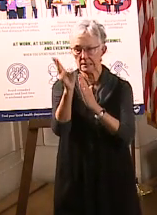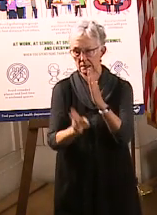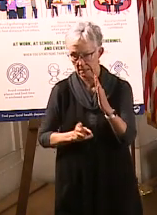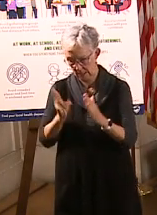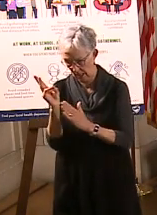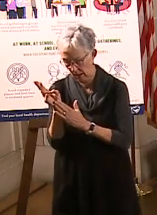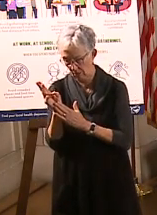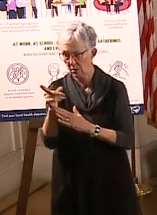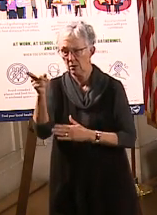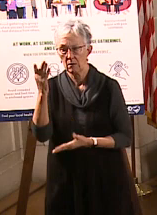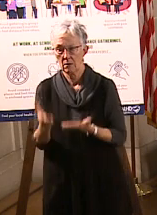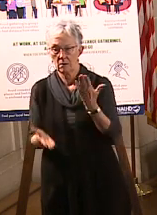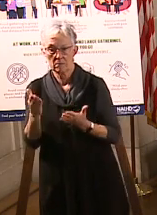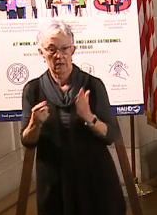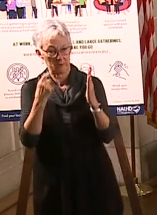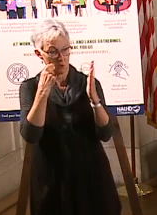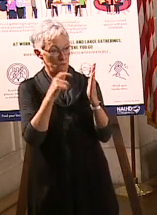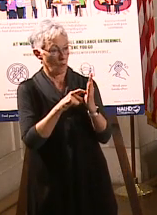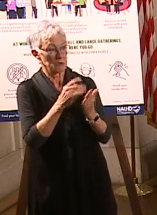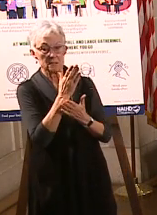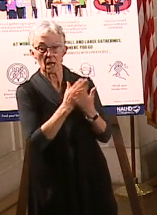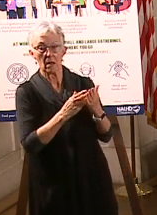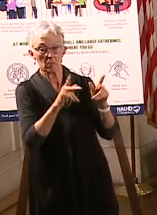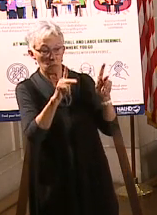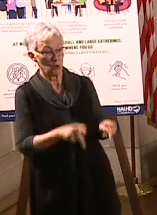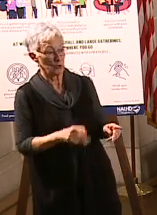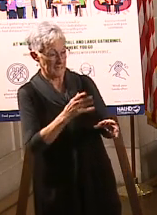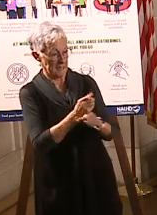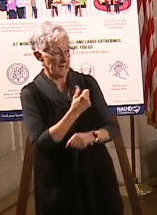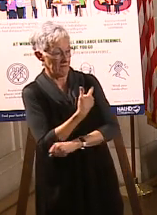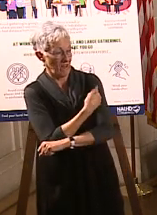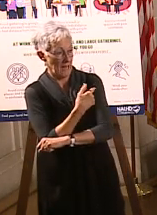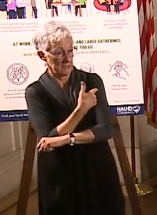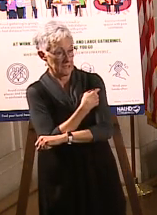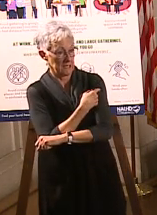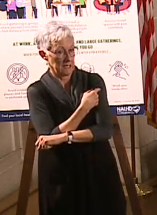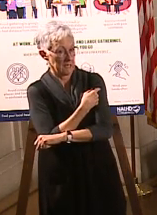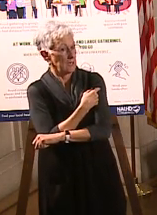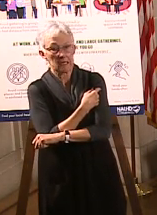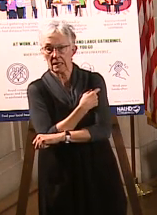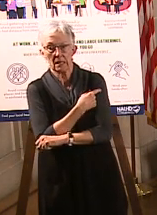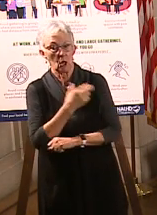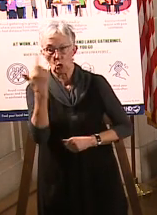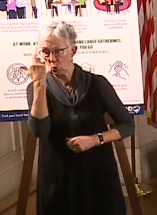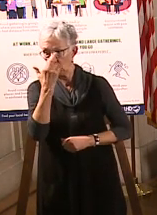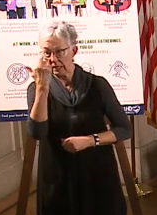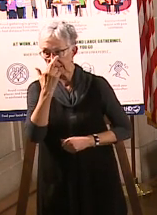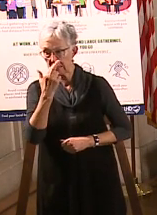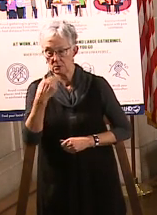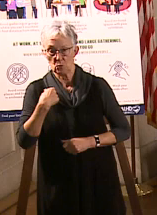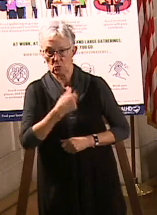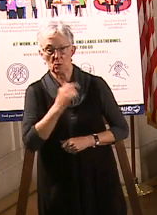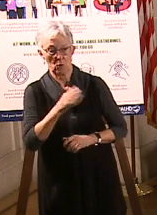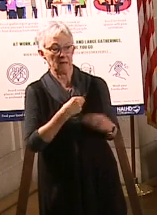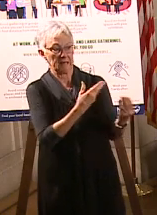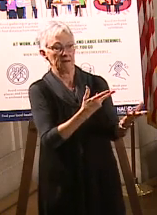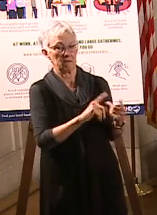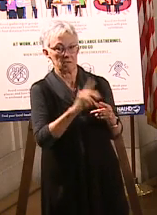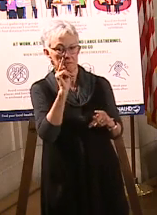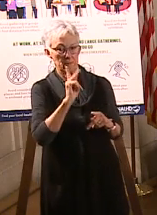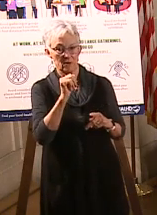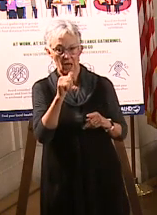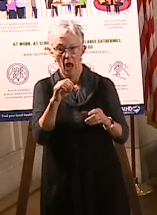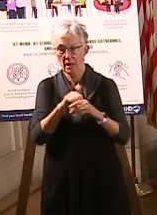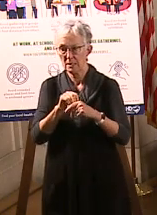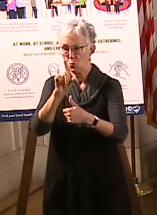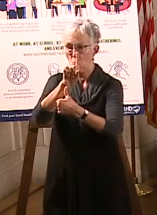example, of someone who is not in one of our priority groups getting a vaccine, and that's because we don't want any vaccines to go to waste. So if a public health